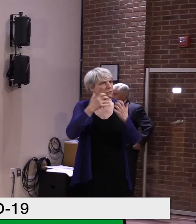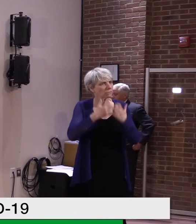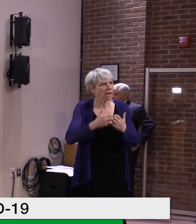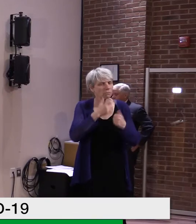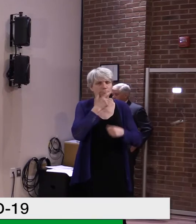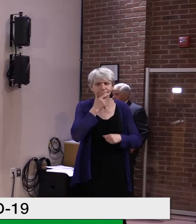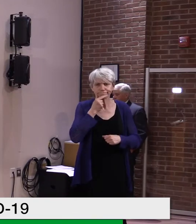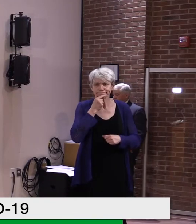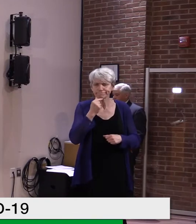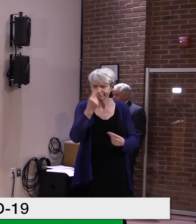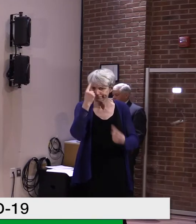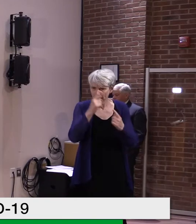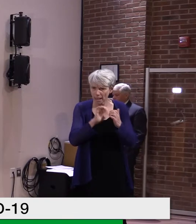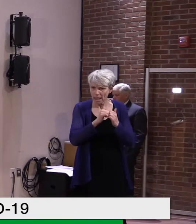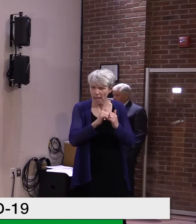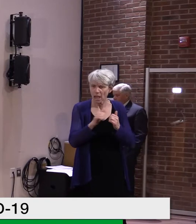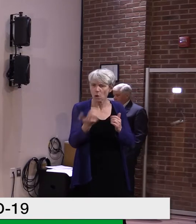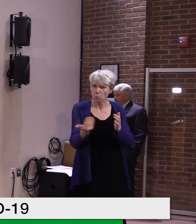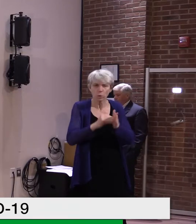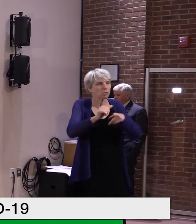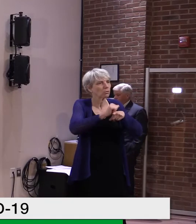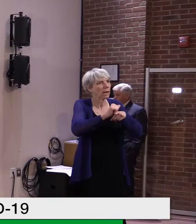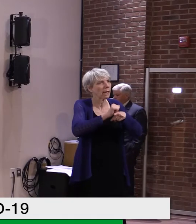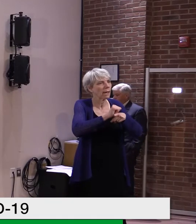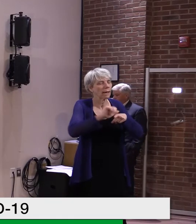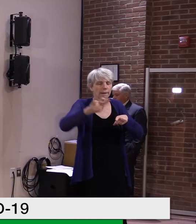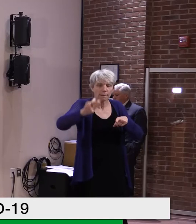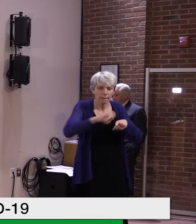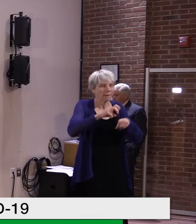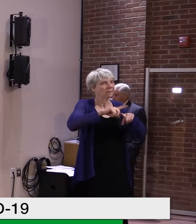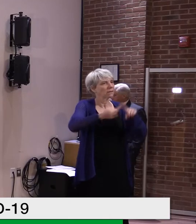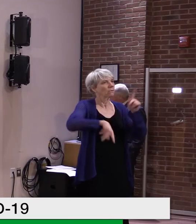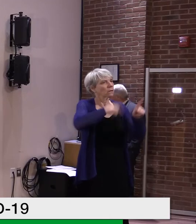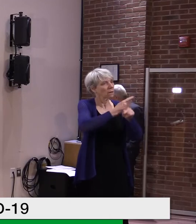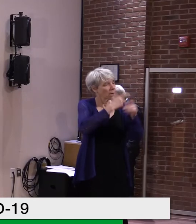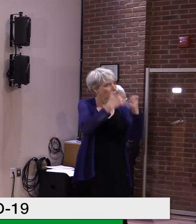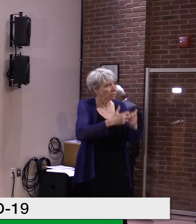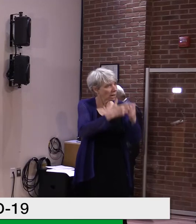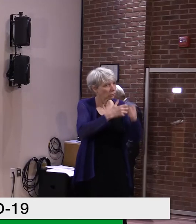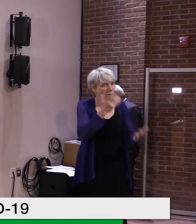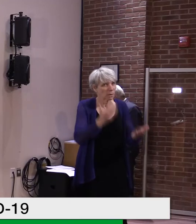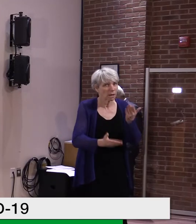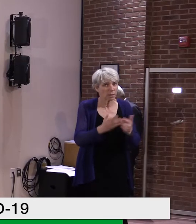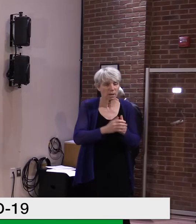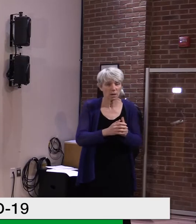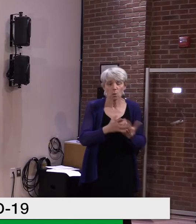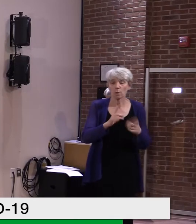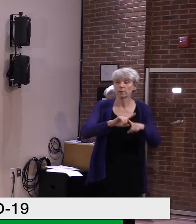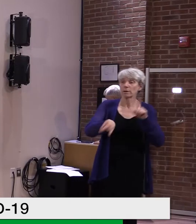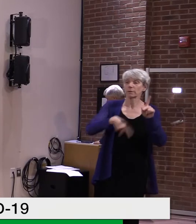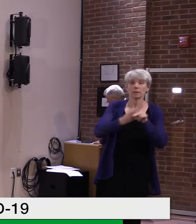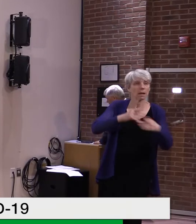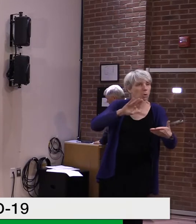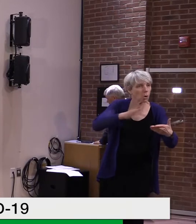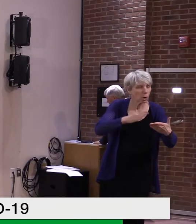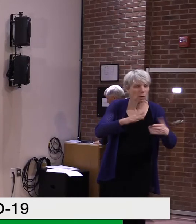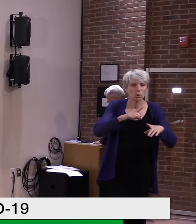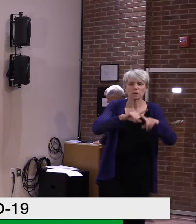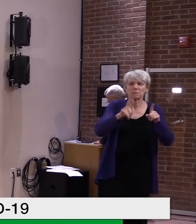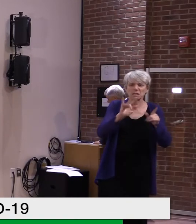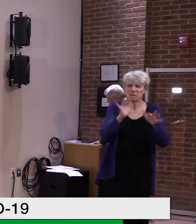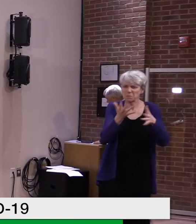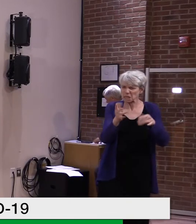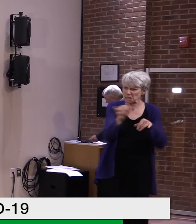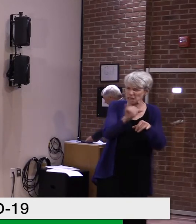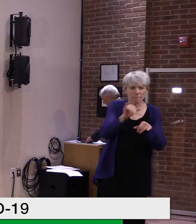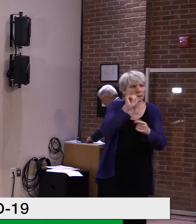employee skills can be transitioned into other fields, or whether whether training and reskilling is the way to go.